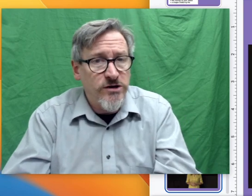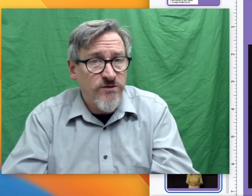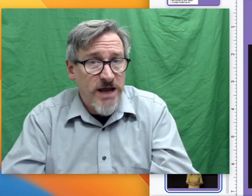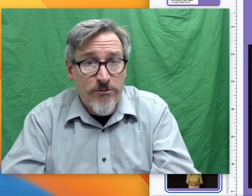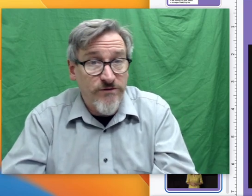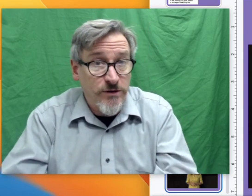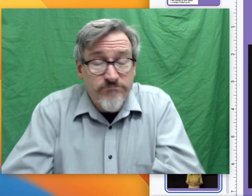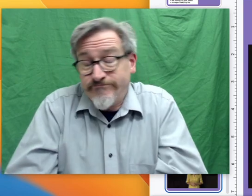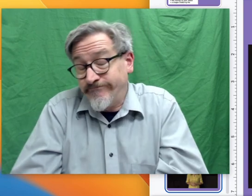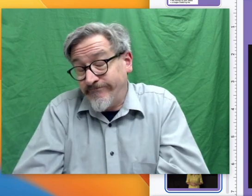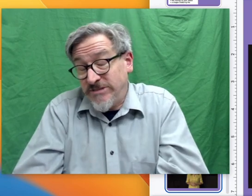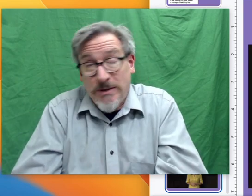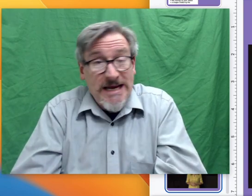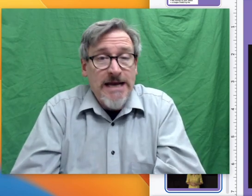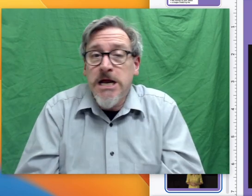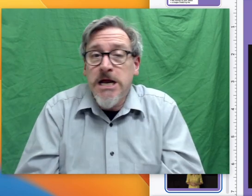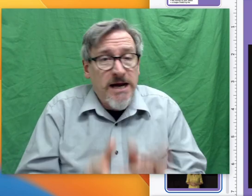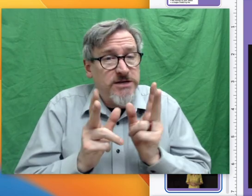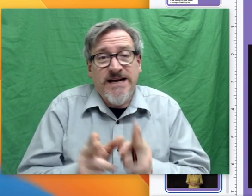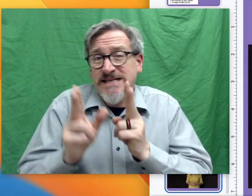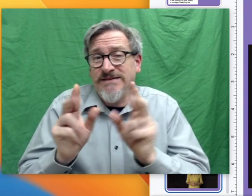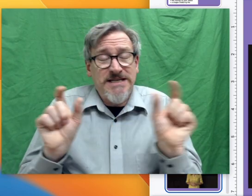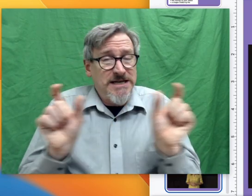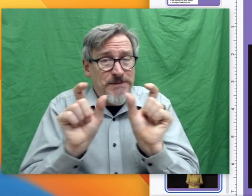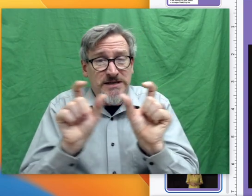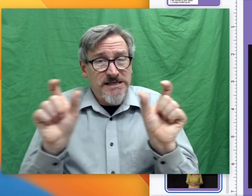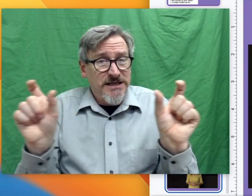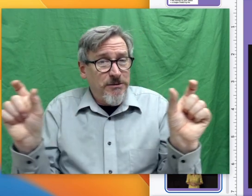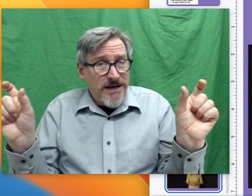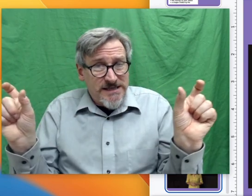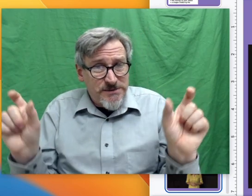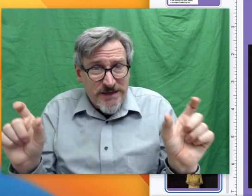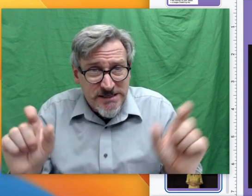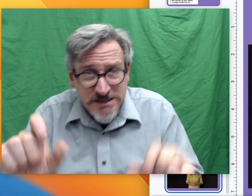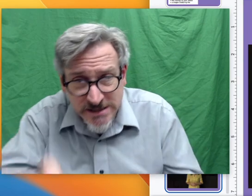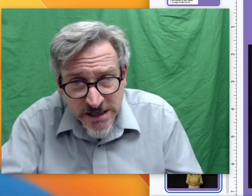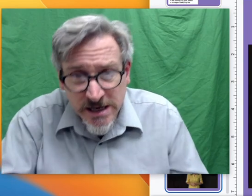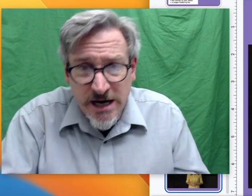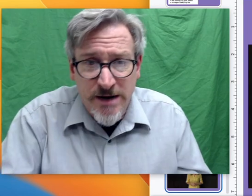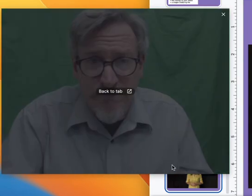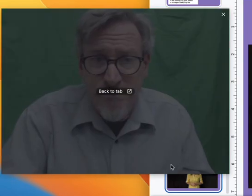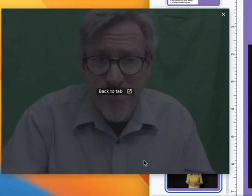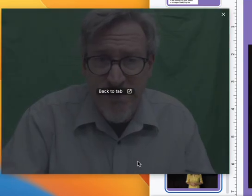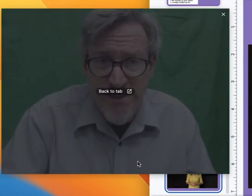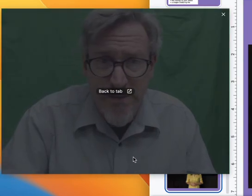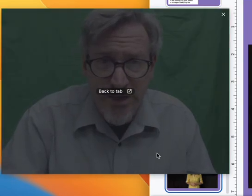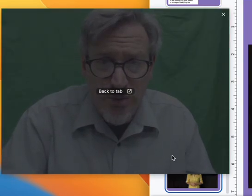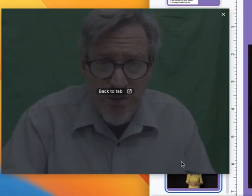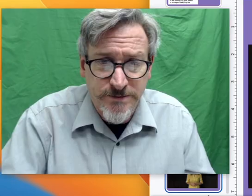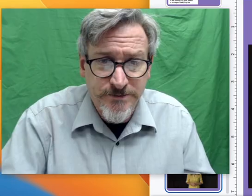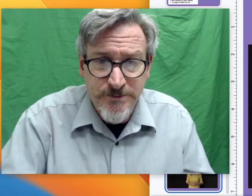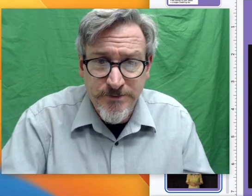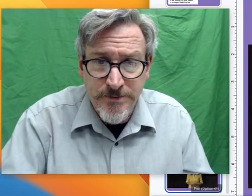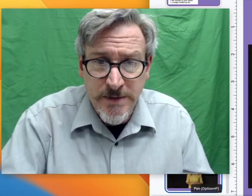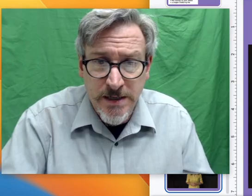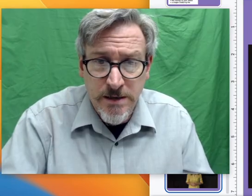there's vocab review. So again, I divided 17 up into these little bite-sized pieces, so they seem a bit short.